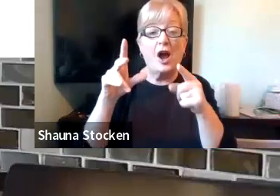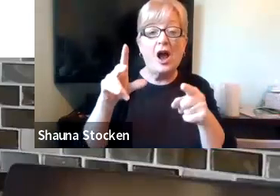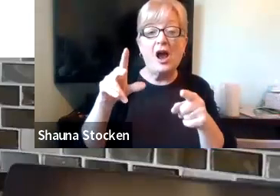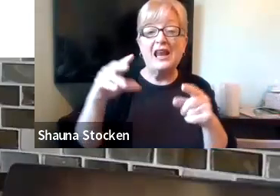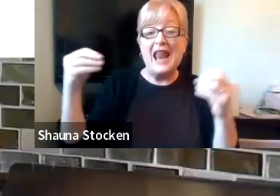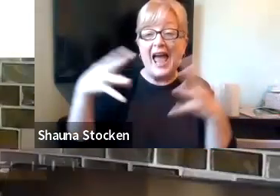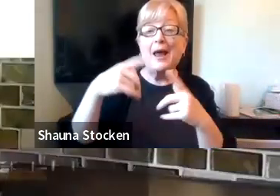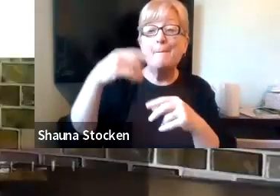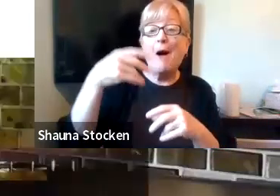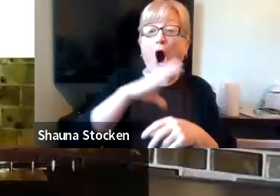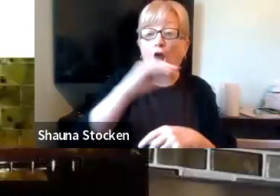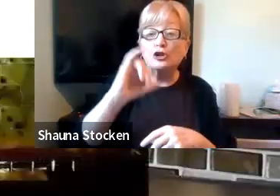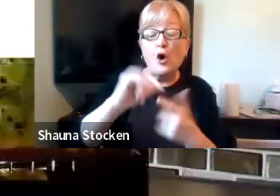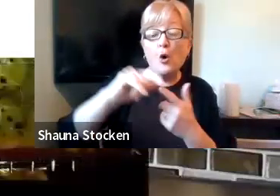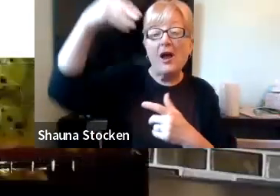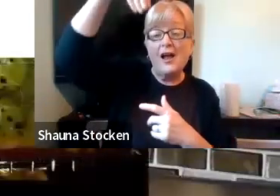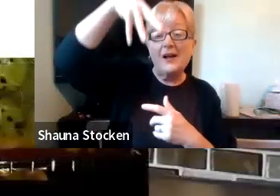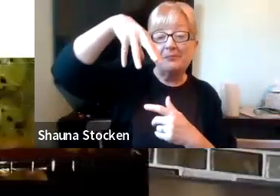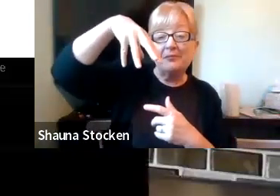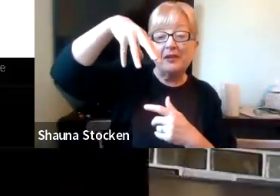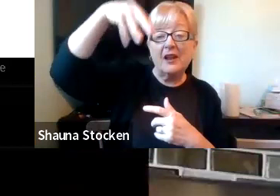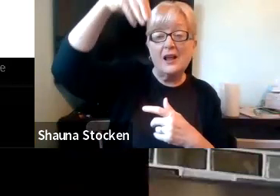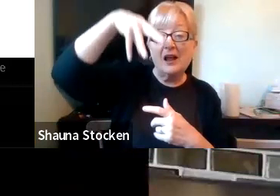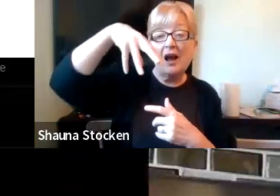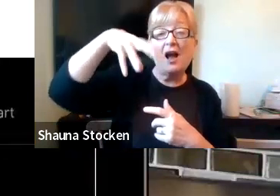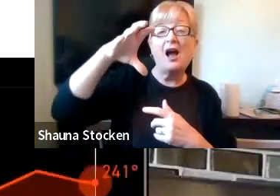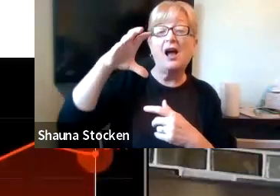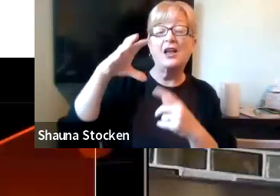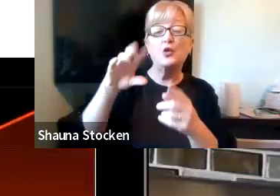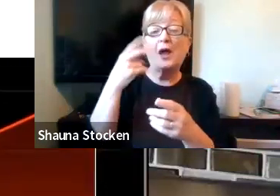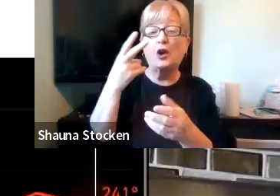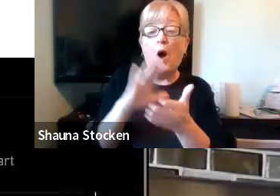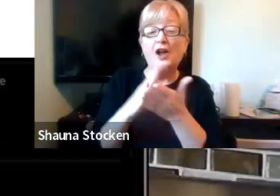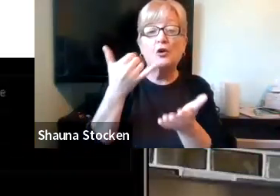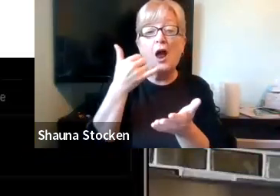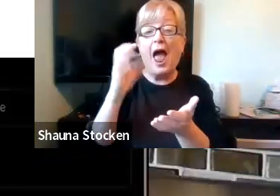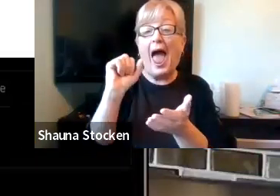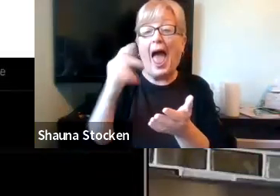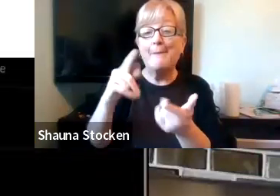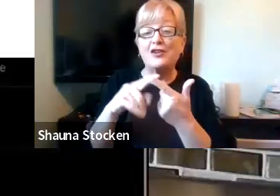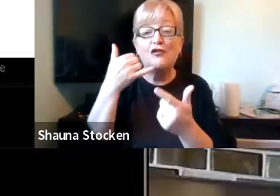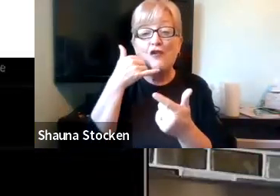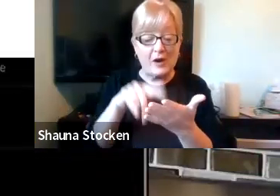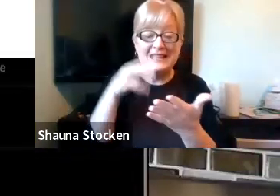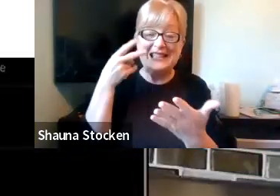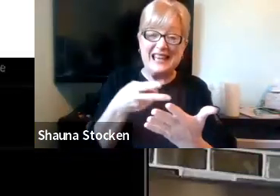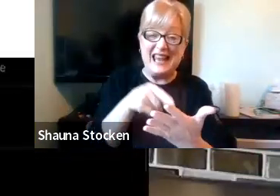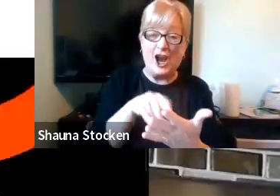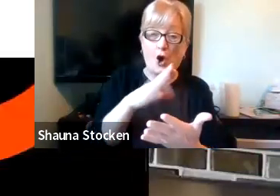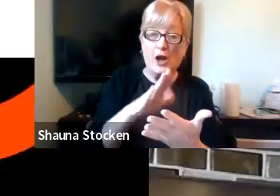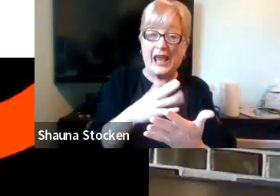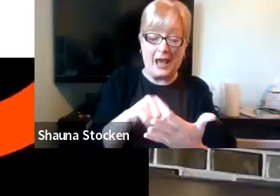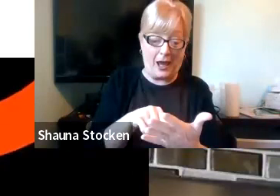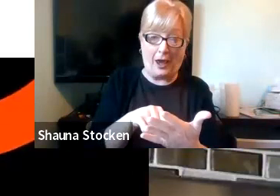stuff is cooking, you can go on the app in your phone and you can see it cooking live in action. That is just crazy, crazy